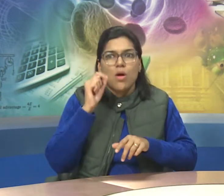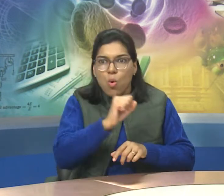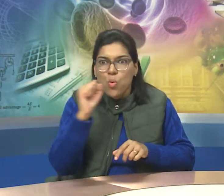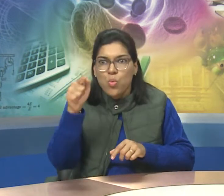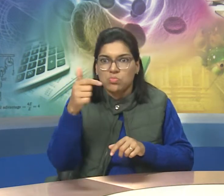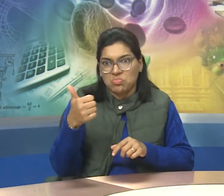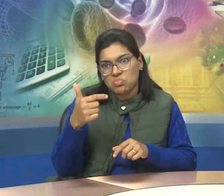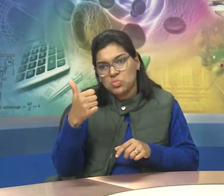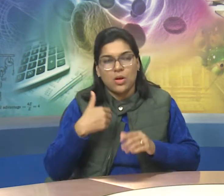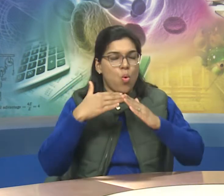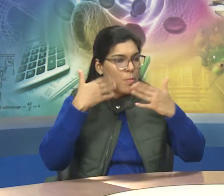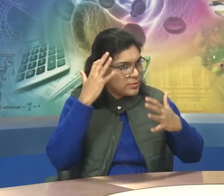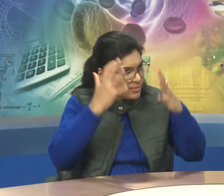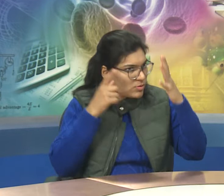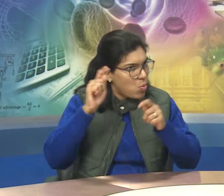estimation of one's